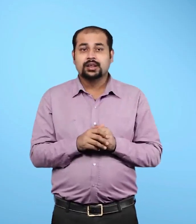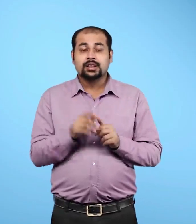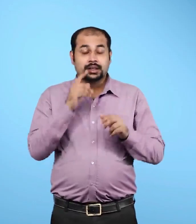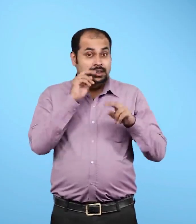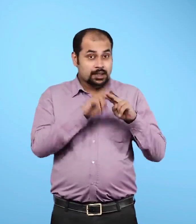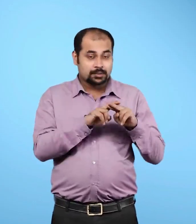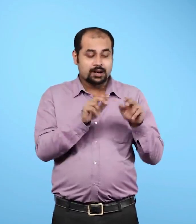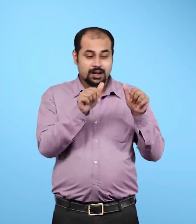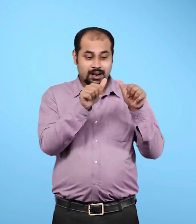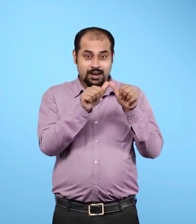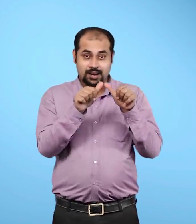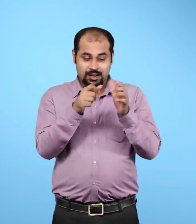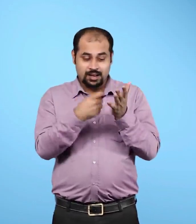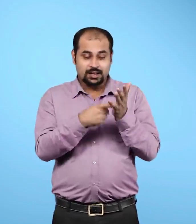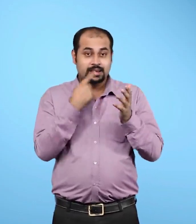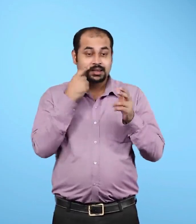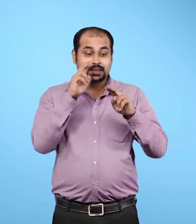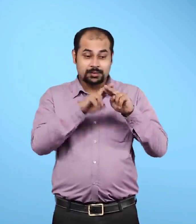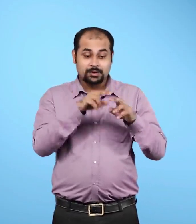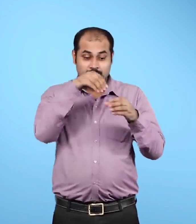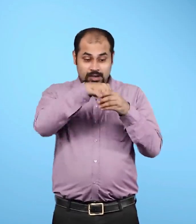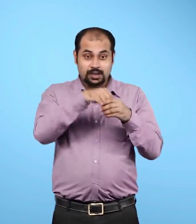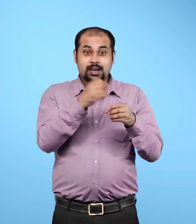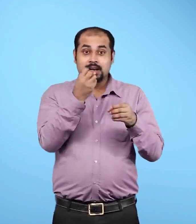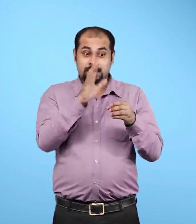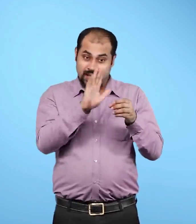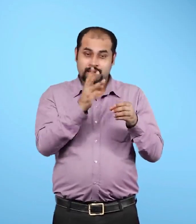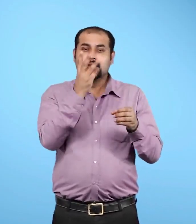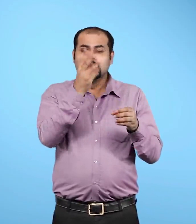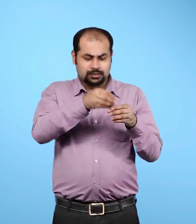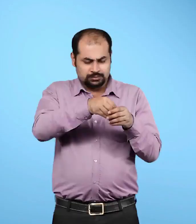If Arif gives 3 to Rima, Rima will have 20.